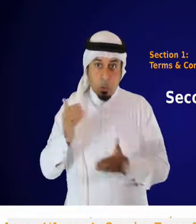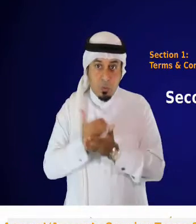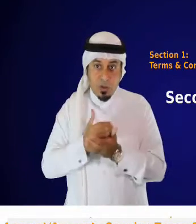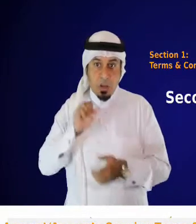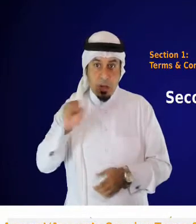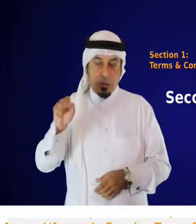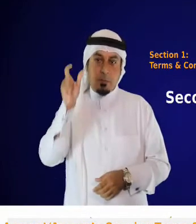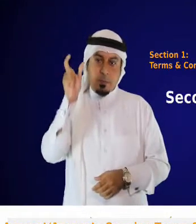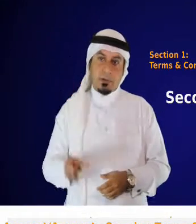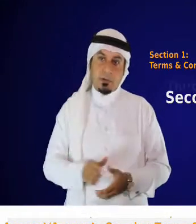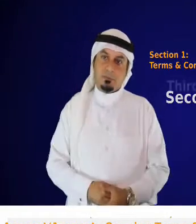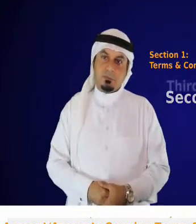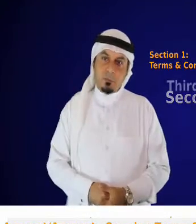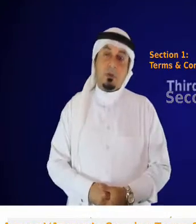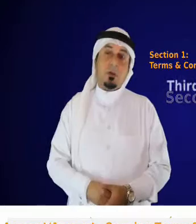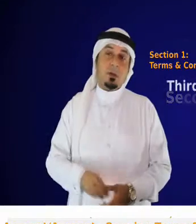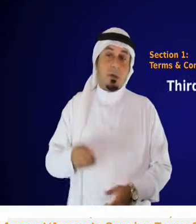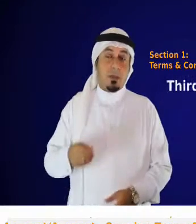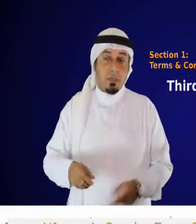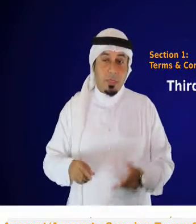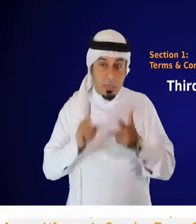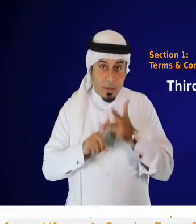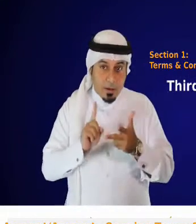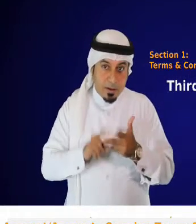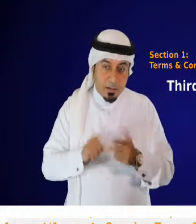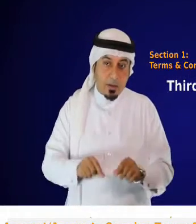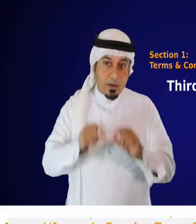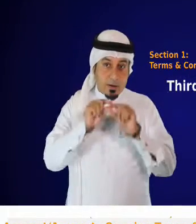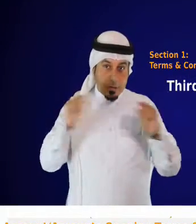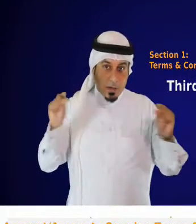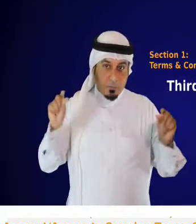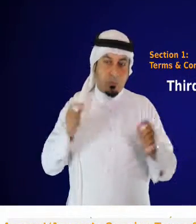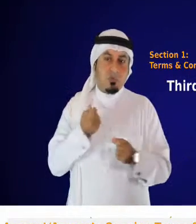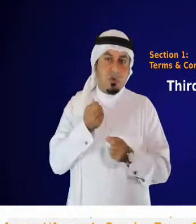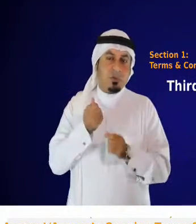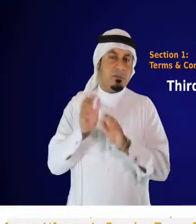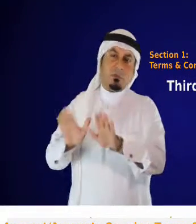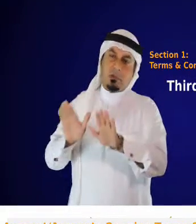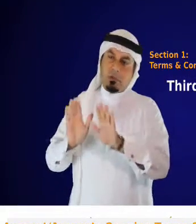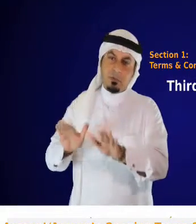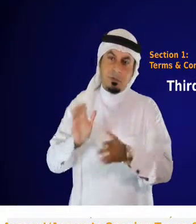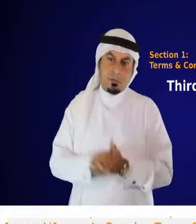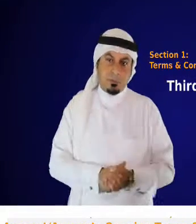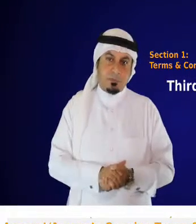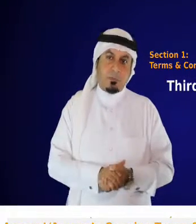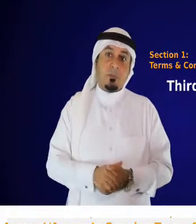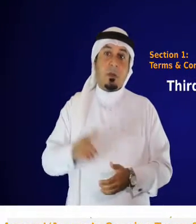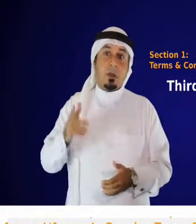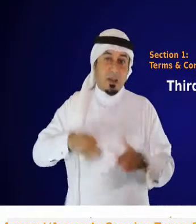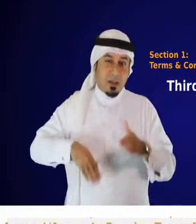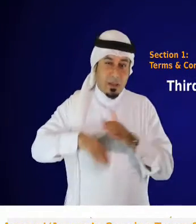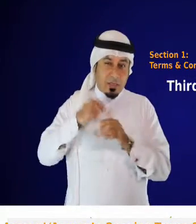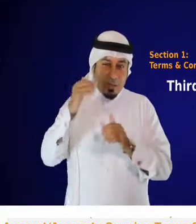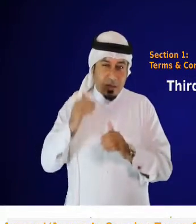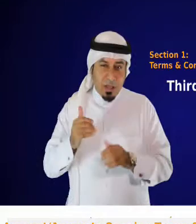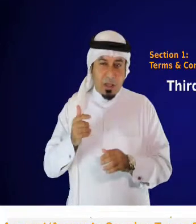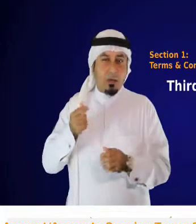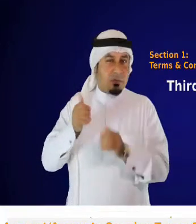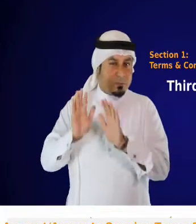Third, deposit accounts. 1. The minimum amounts for fixed-term